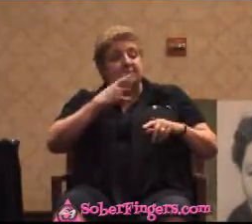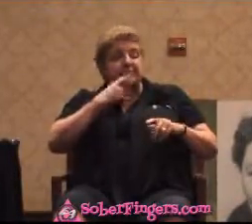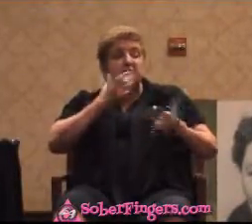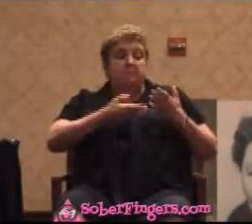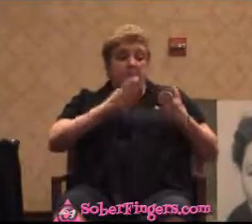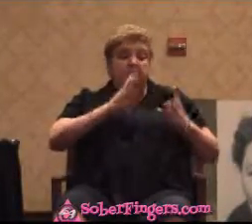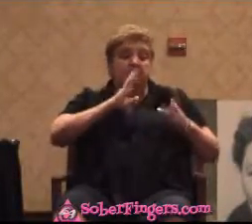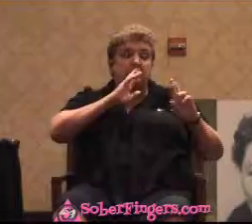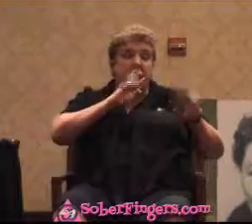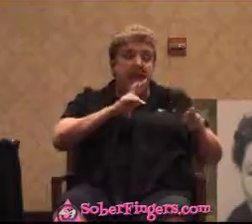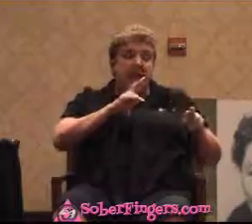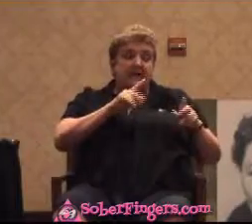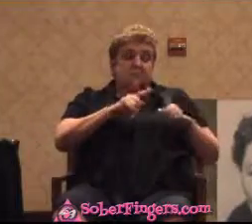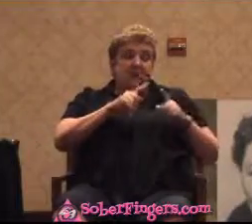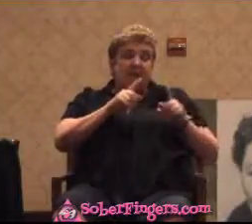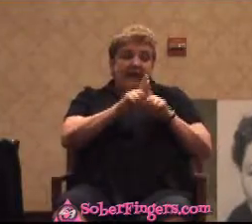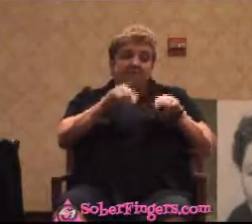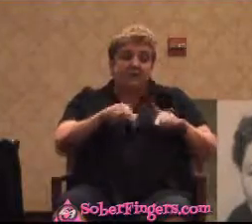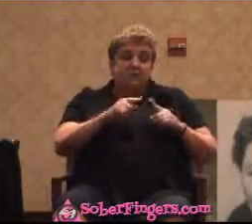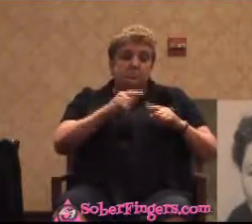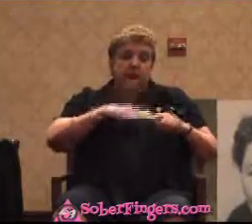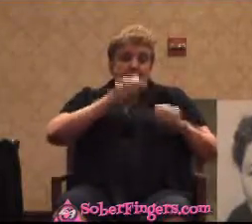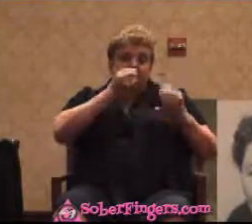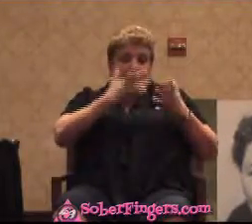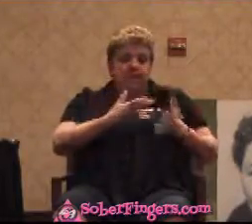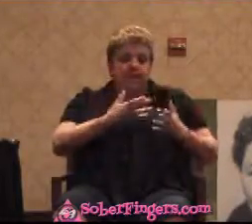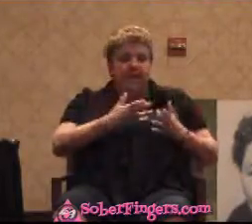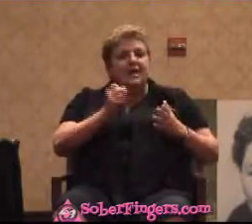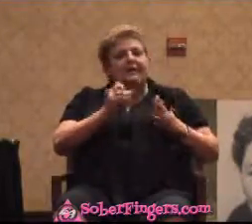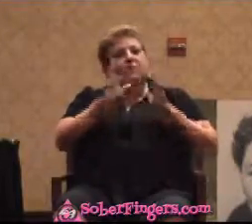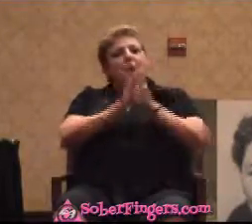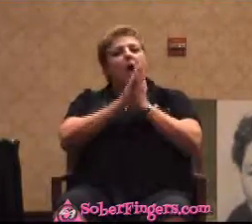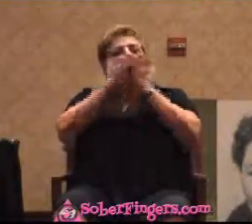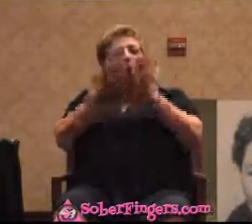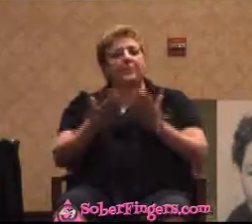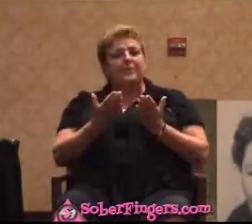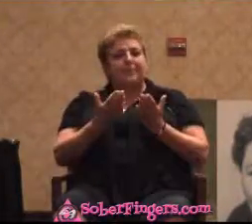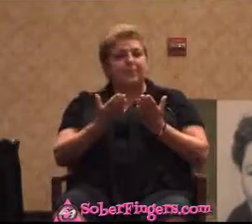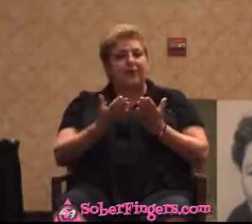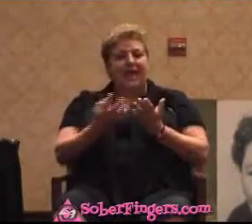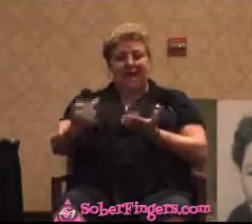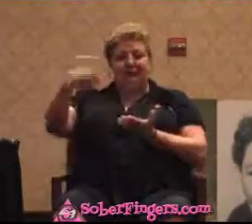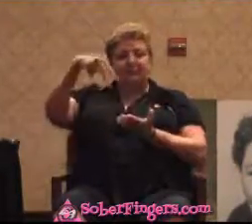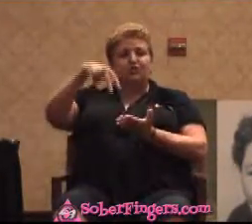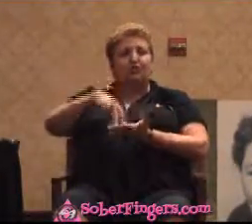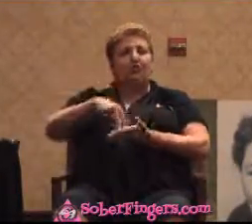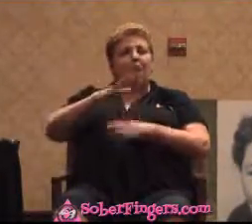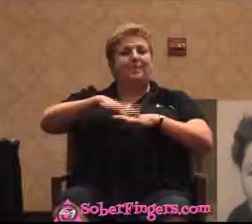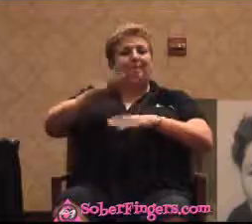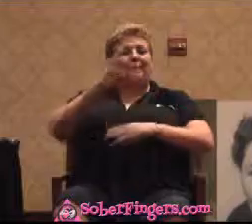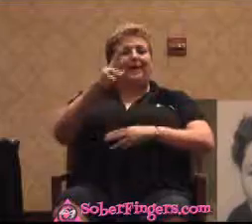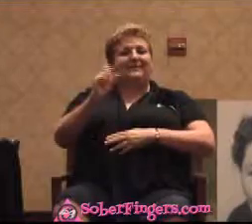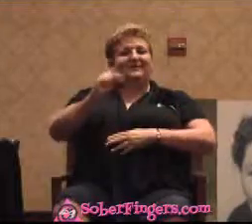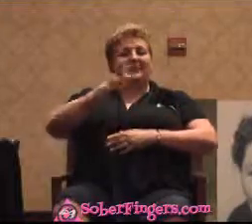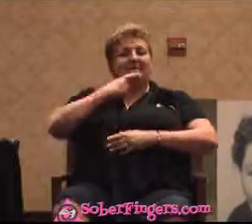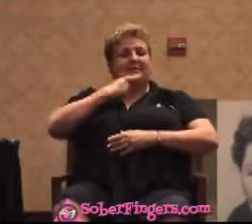to my information. So I opened up my book to chapter 5, and I stood up on the aisle of that bus. And I told him, I said, my brother, you